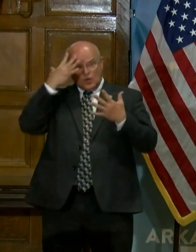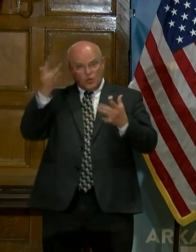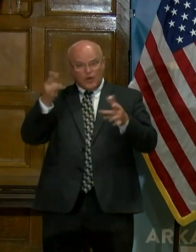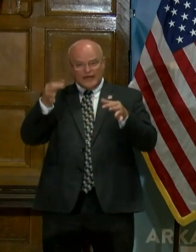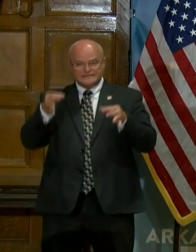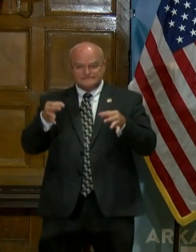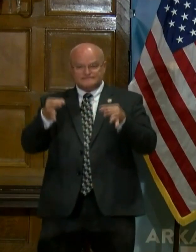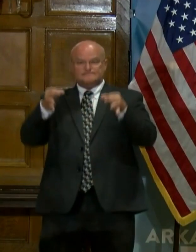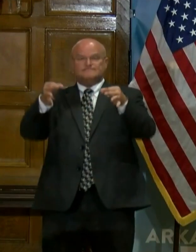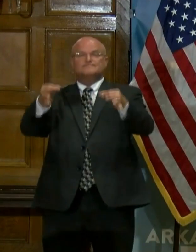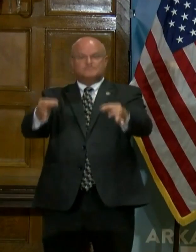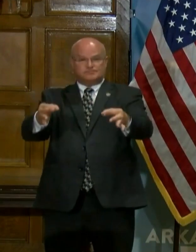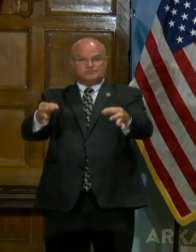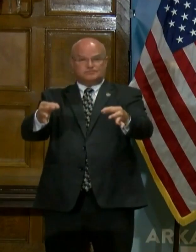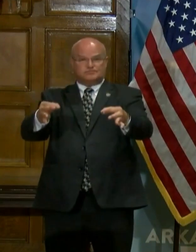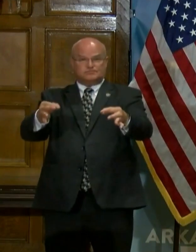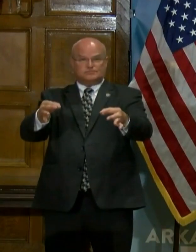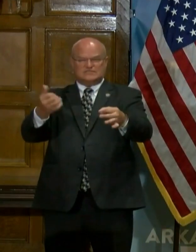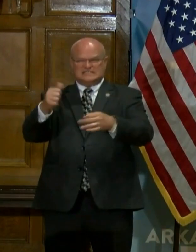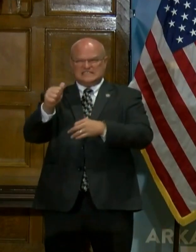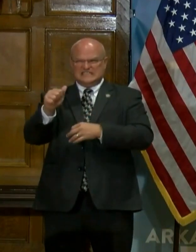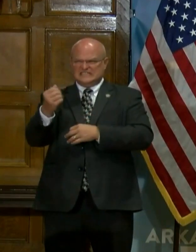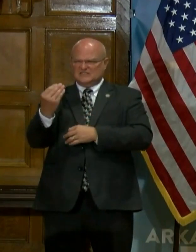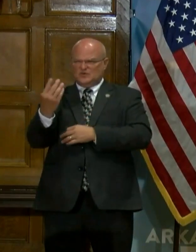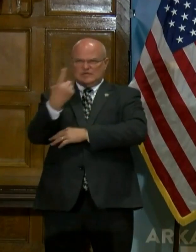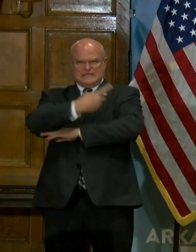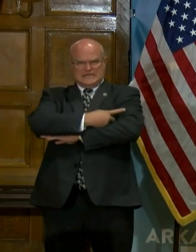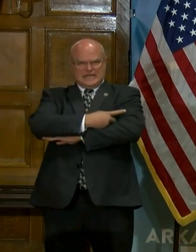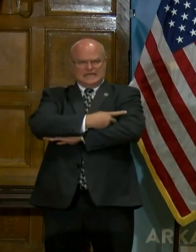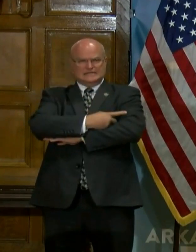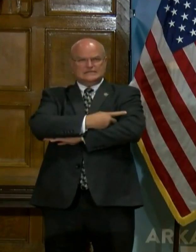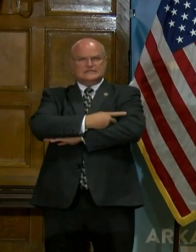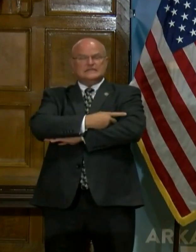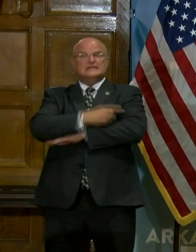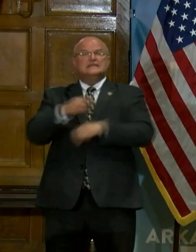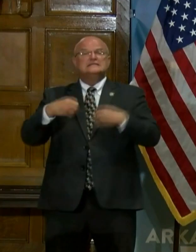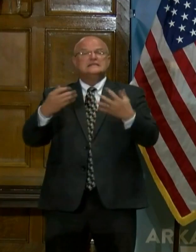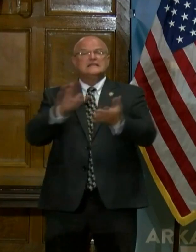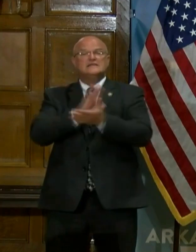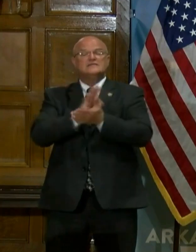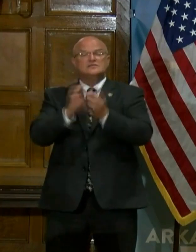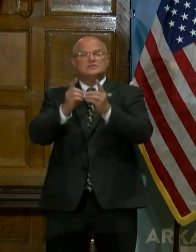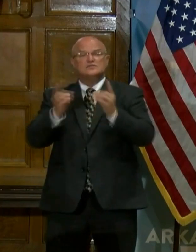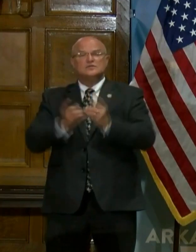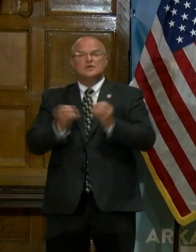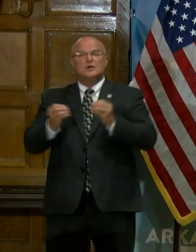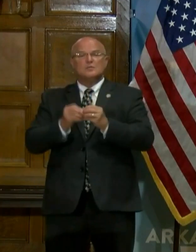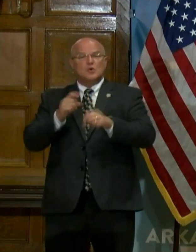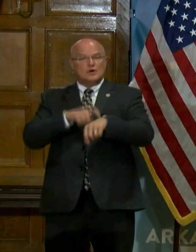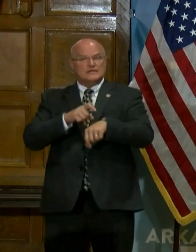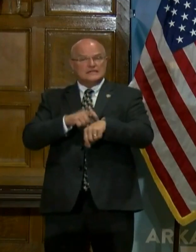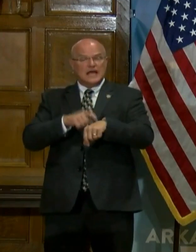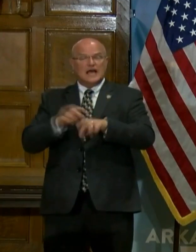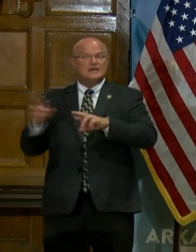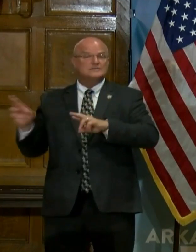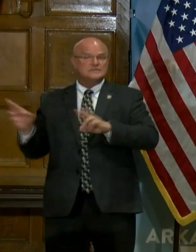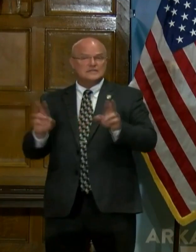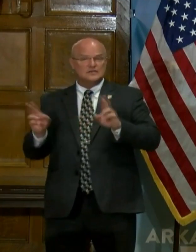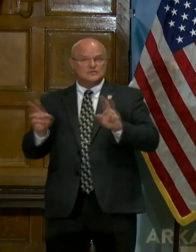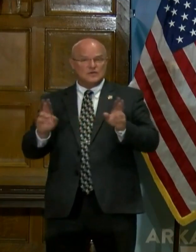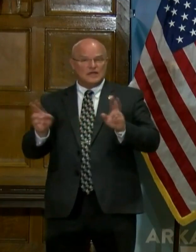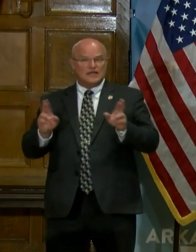for this moving forward 10 to 14 days is to give the school districts more time in order